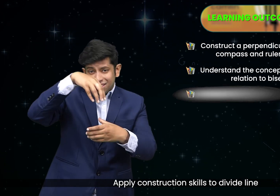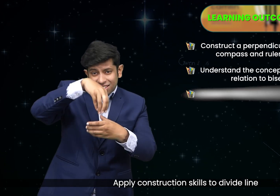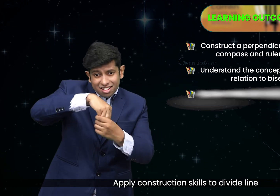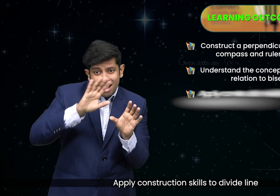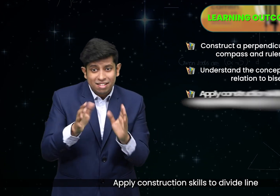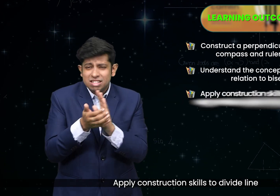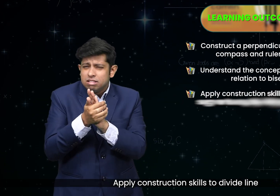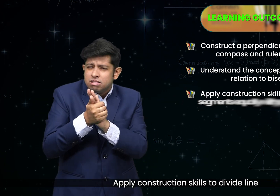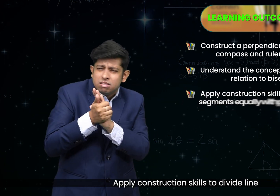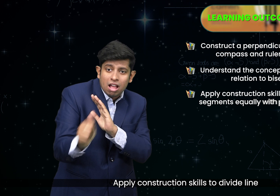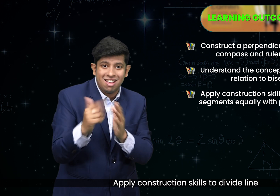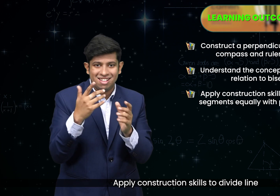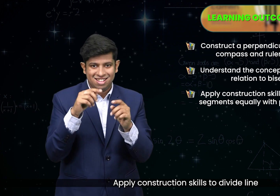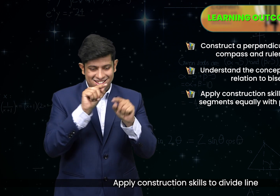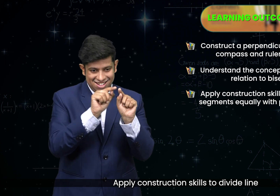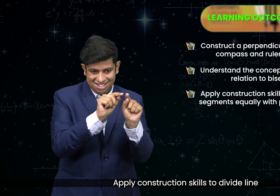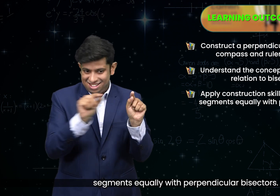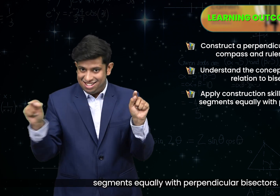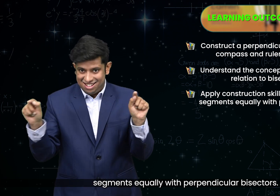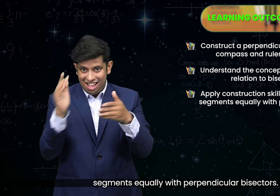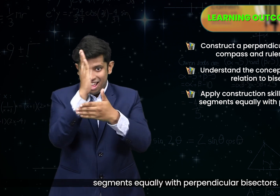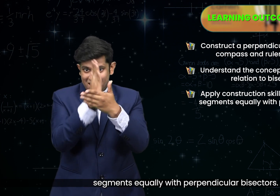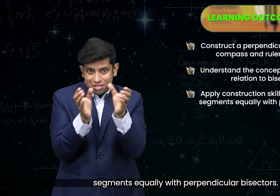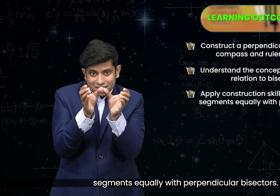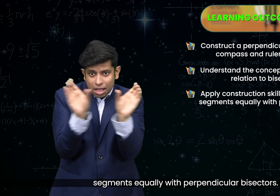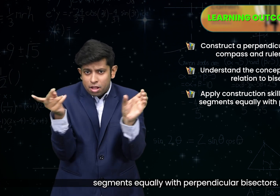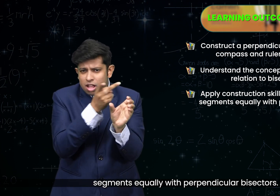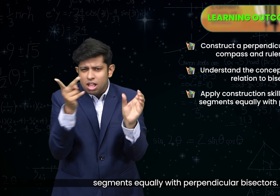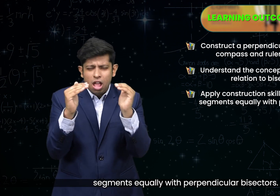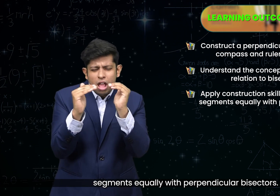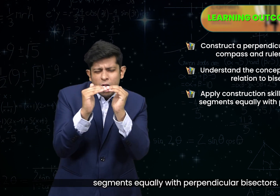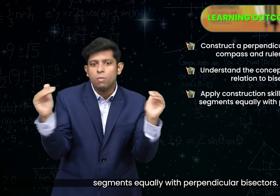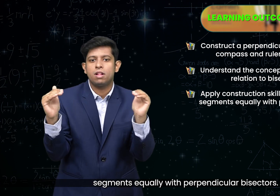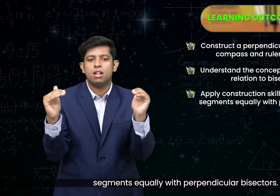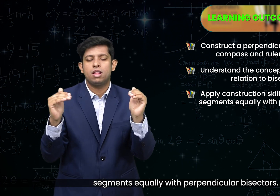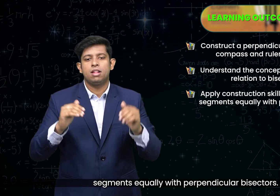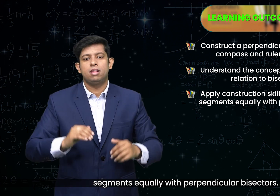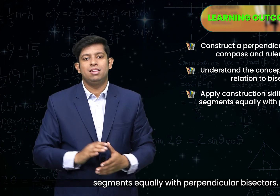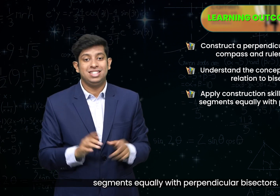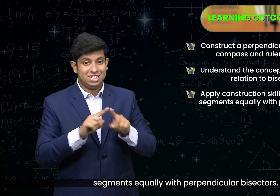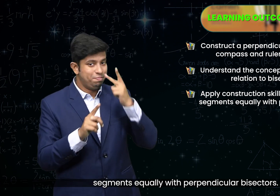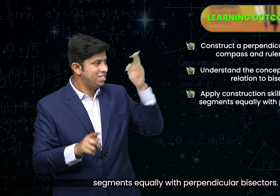Apply construction skills to divide line segments equally with perpendicular bisectors.